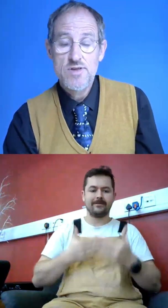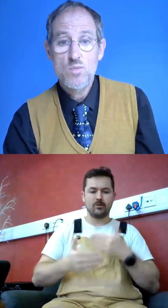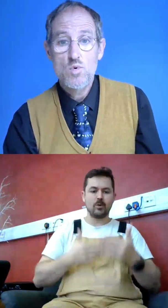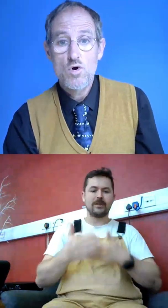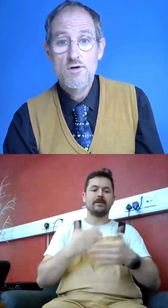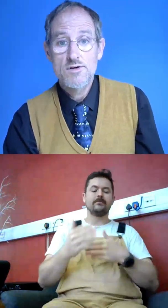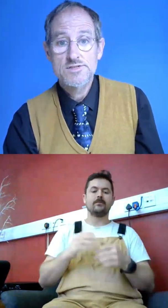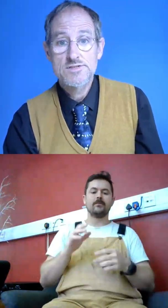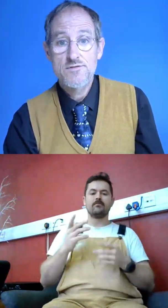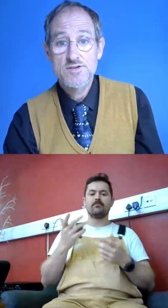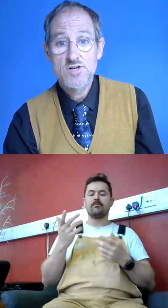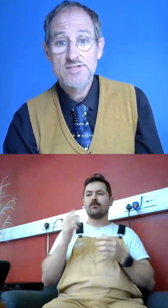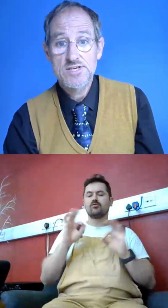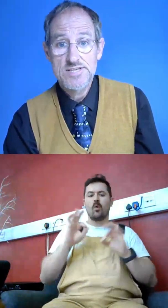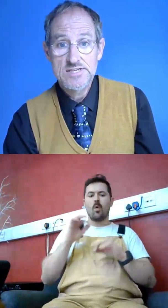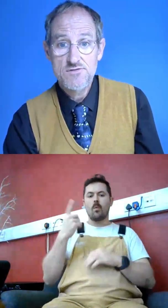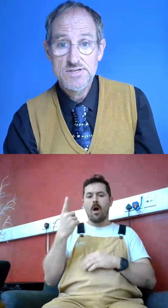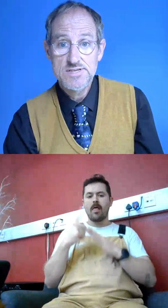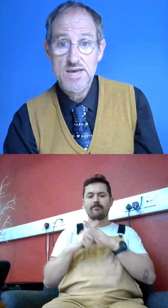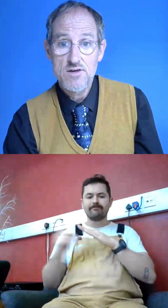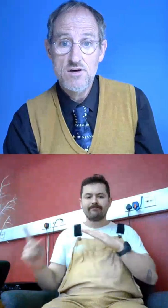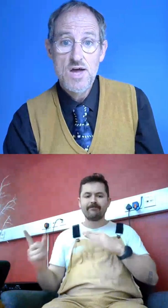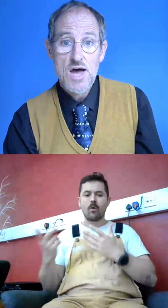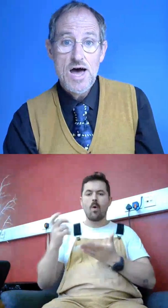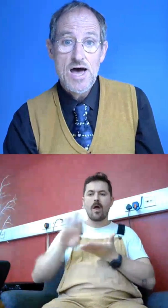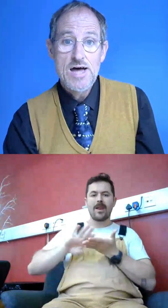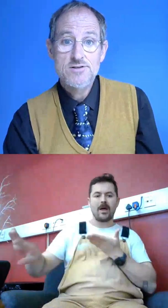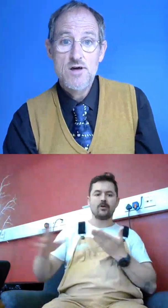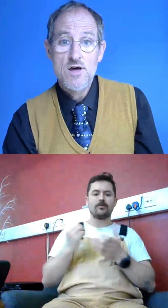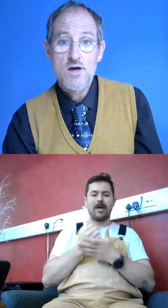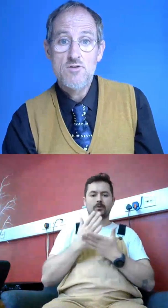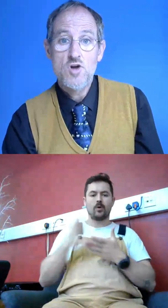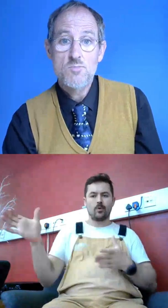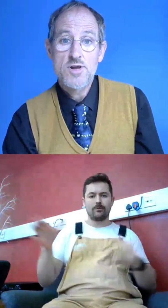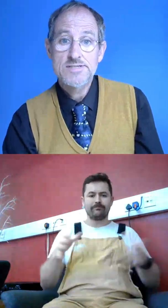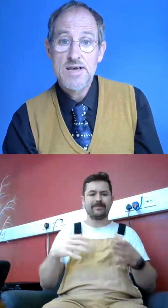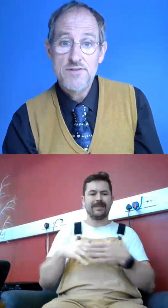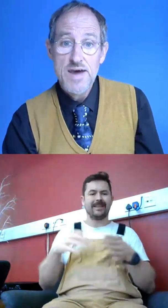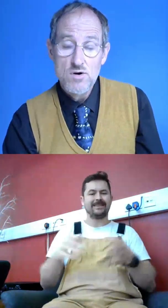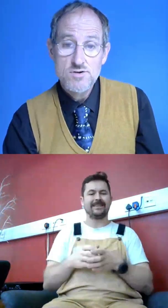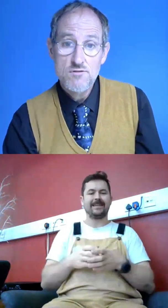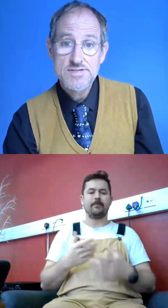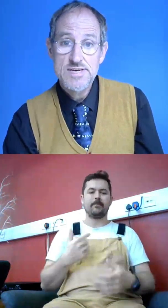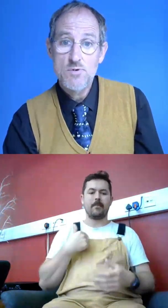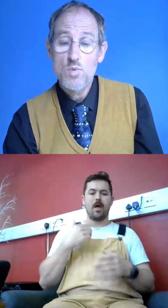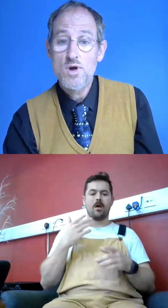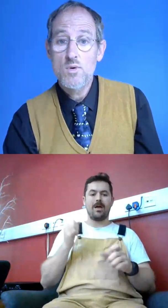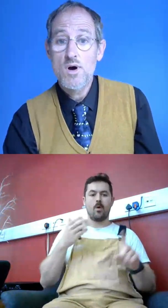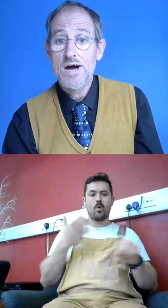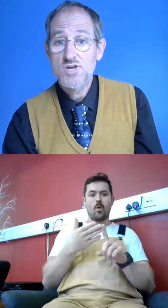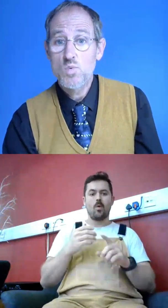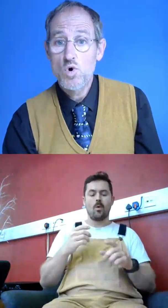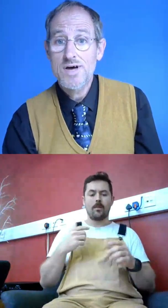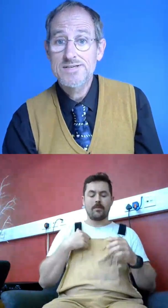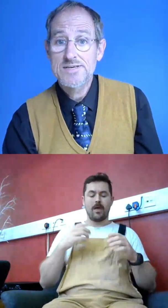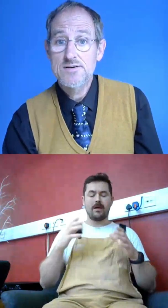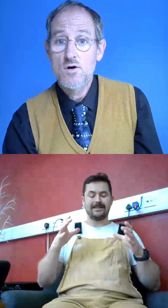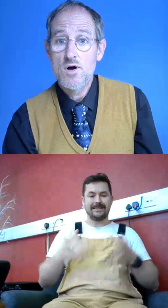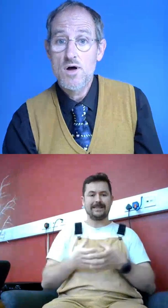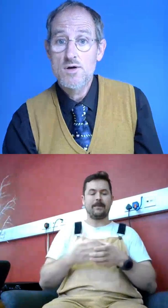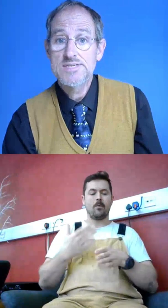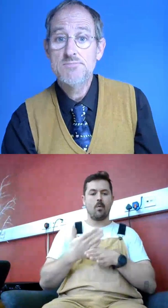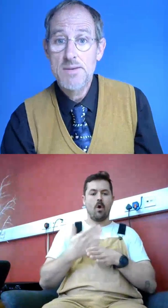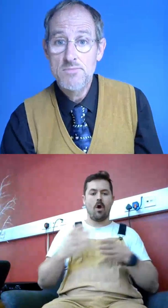team, making sure that they work sufficiently successfully together and nobody is left out of the team, but we actually work